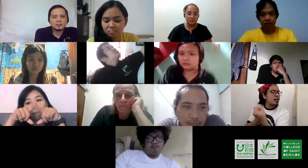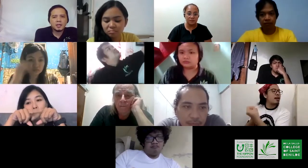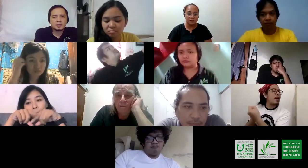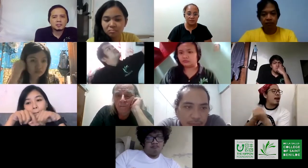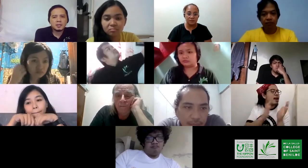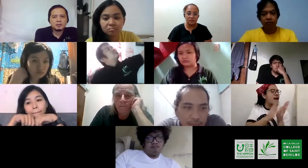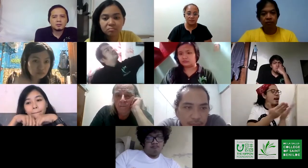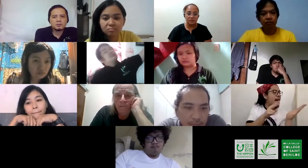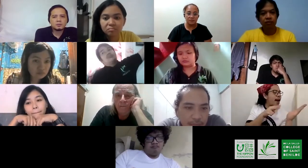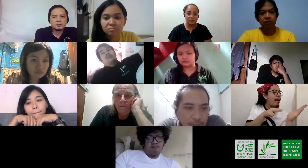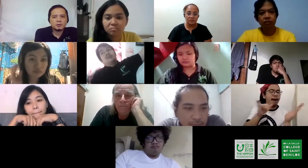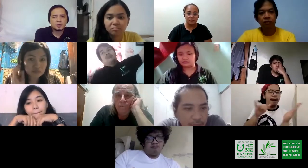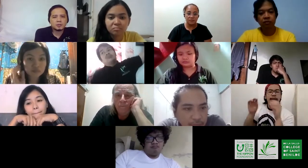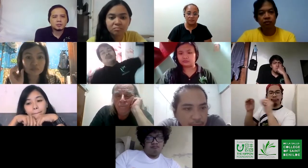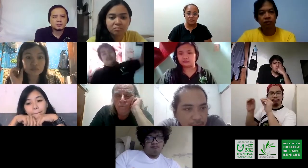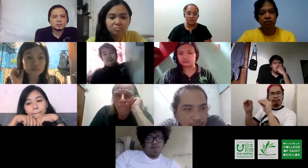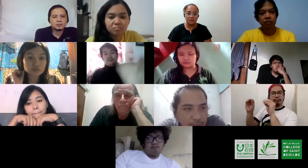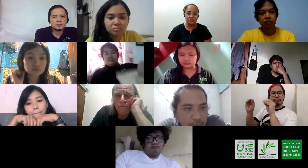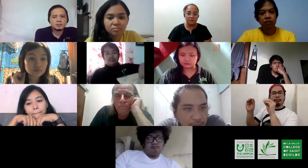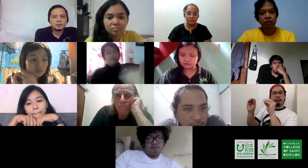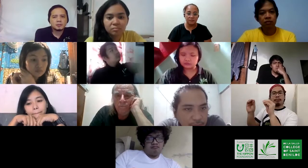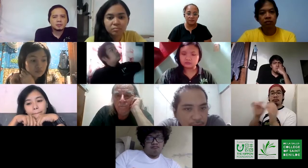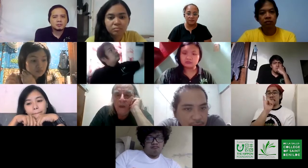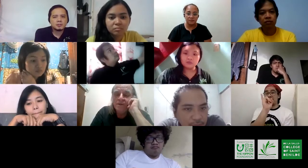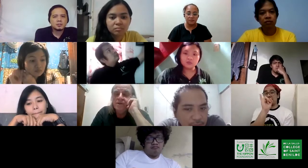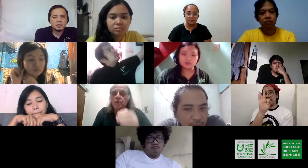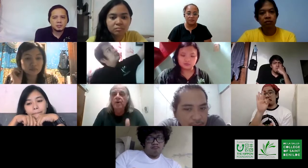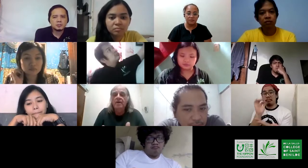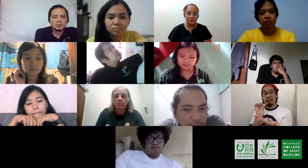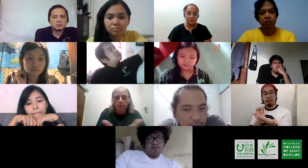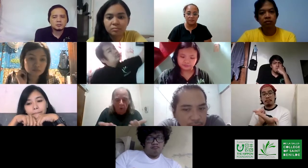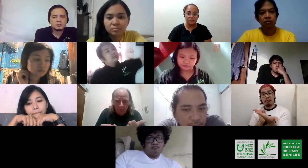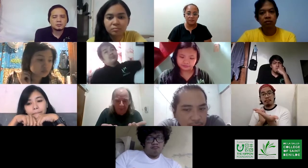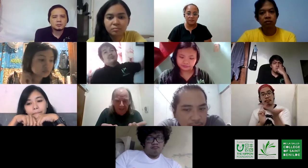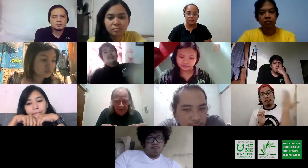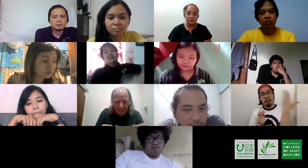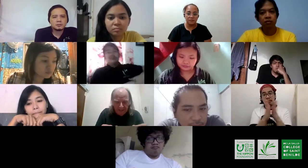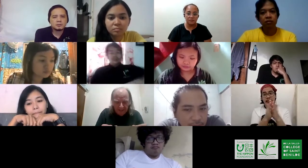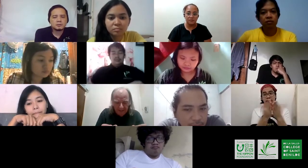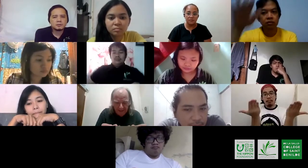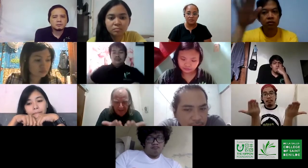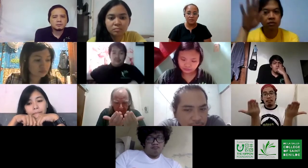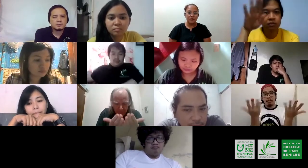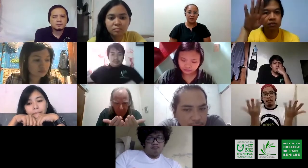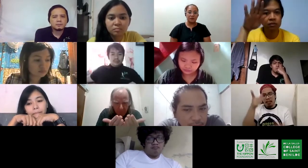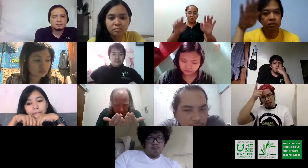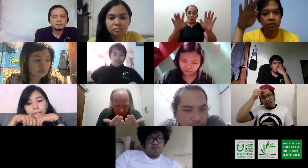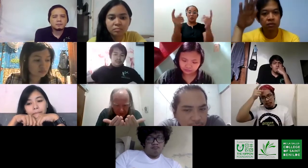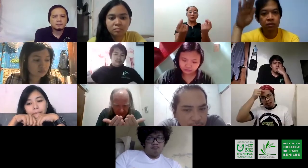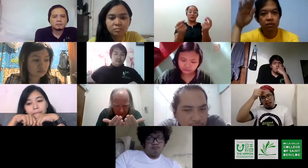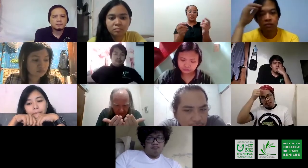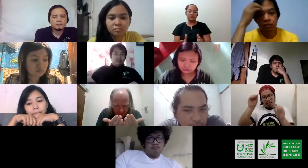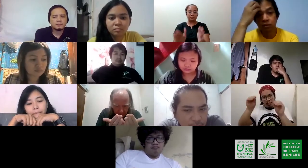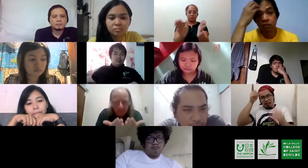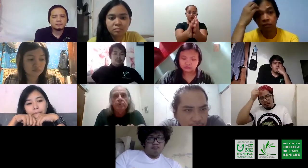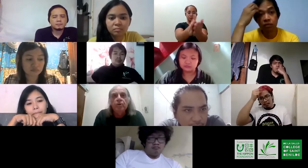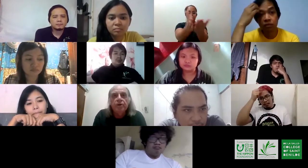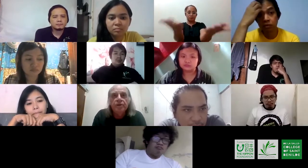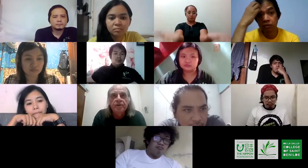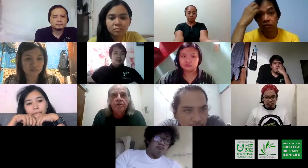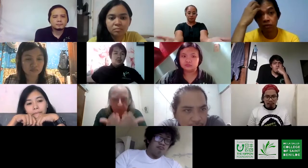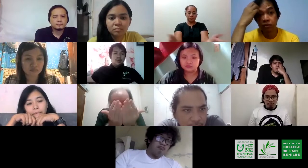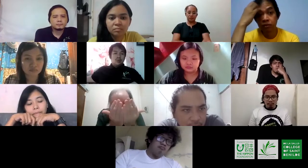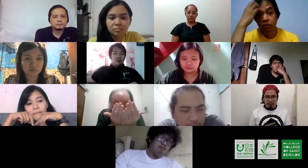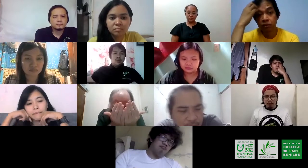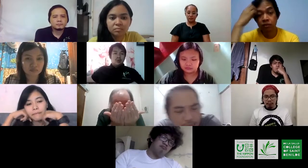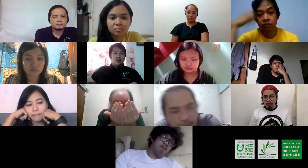and Shaq is saying you use the book to teach. So you have the book open in class, and you look at the sign in the book, and then you look at